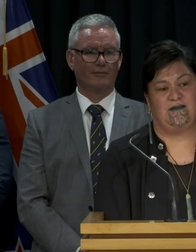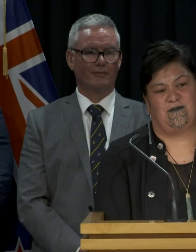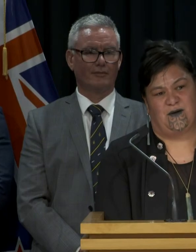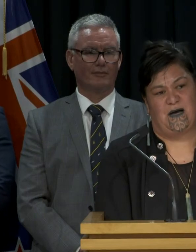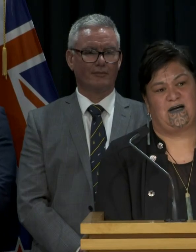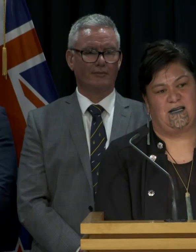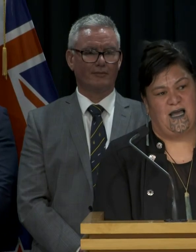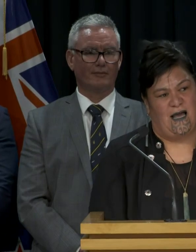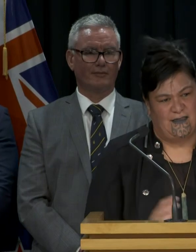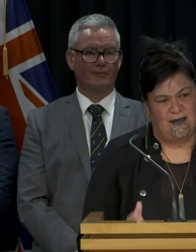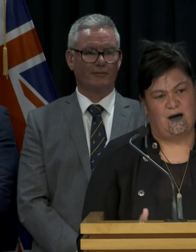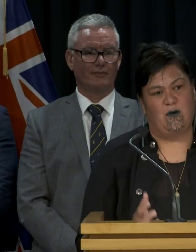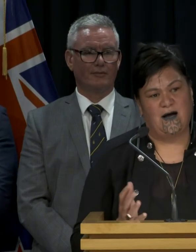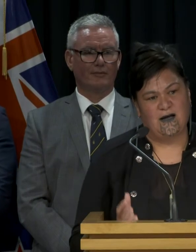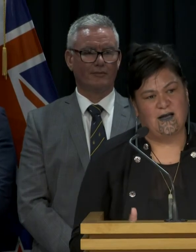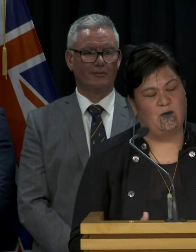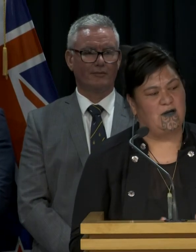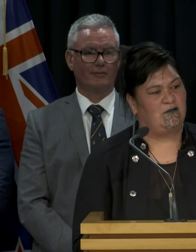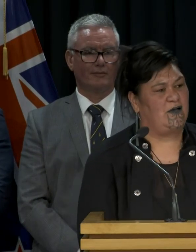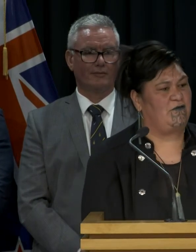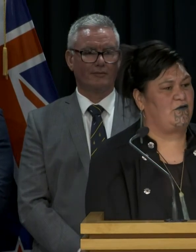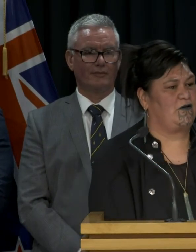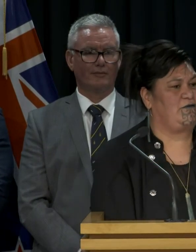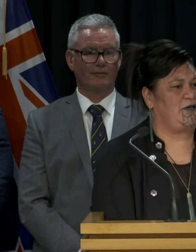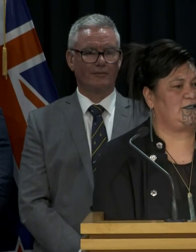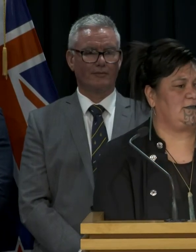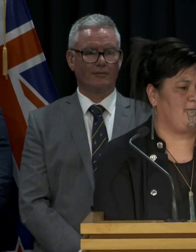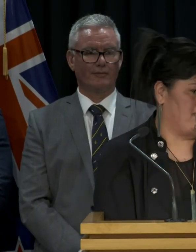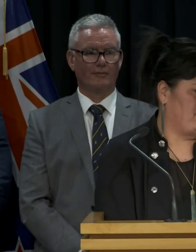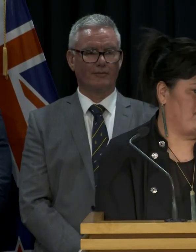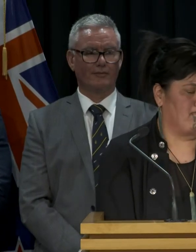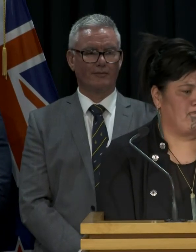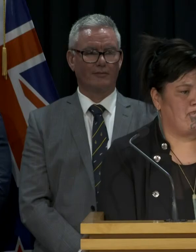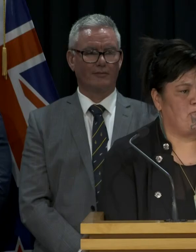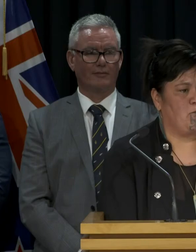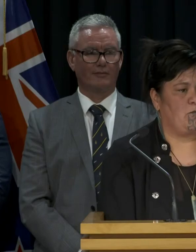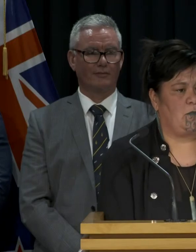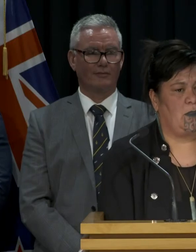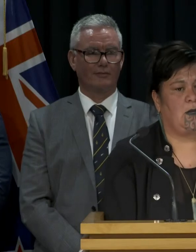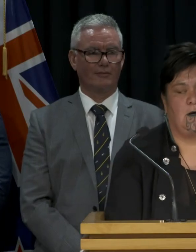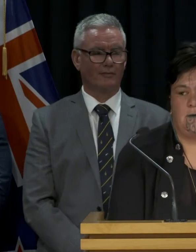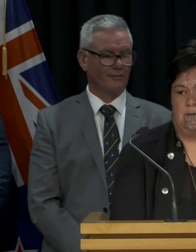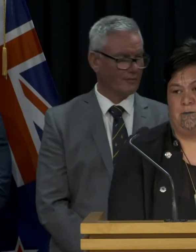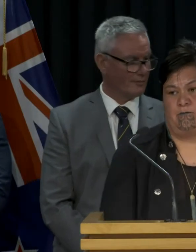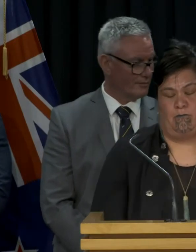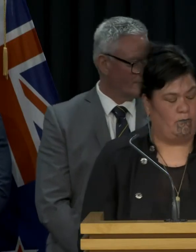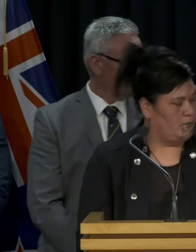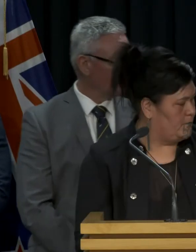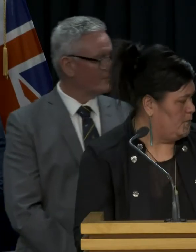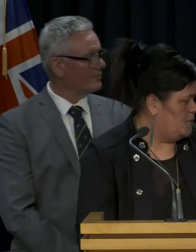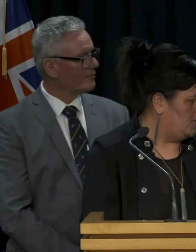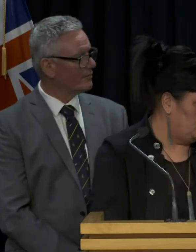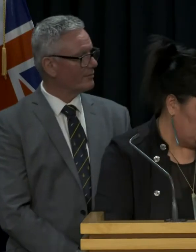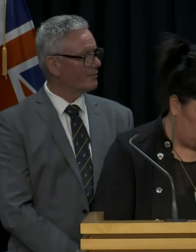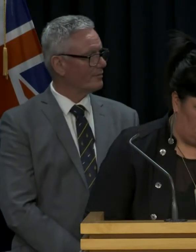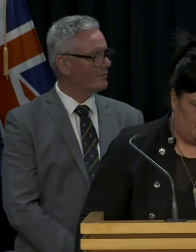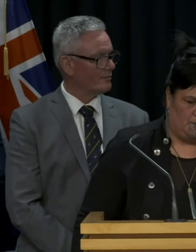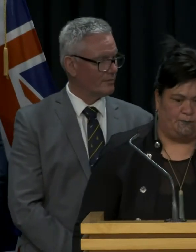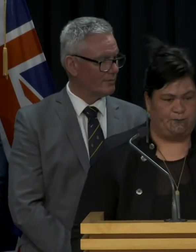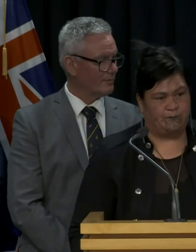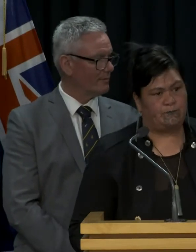anō ki te whakapakari a tērā wāhanga kei Wainganui a Foreign Affairs. Tātai mā Willie Jackson. Pēhi o te kauro ki